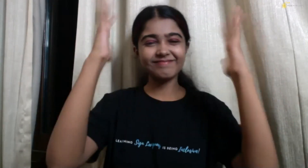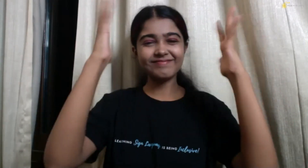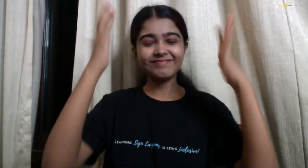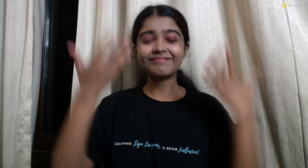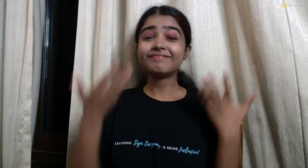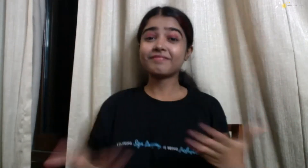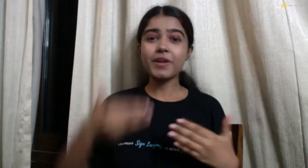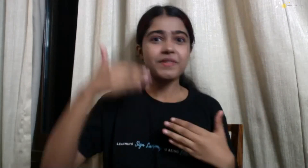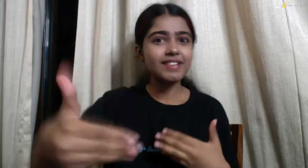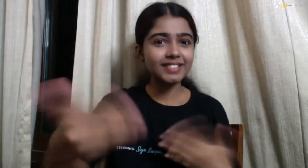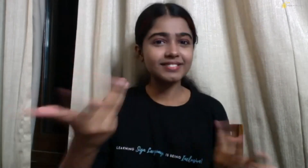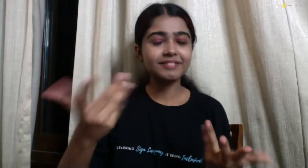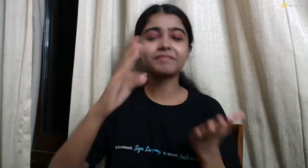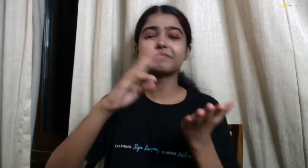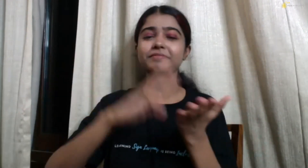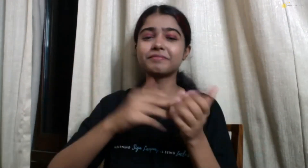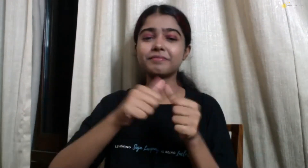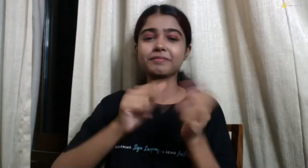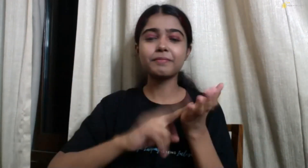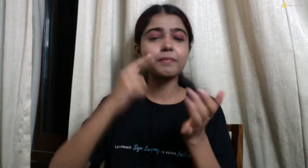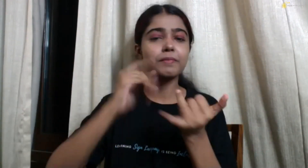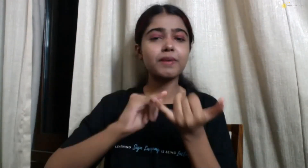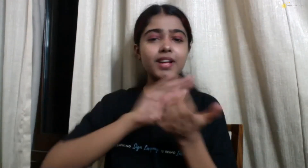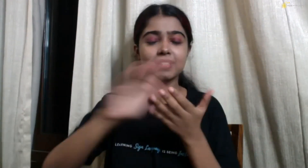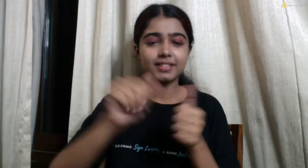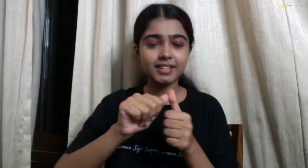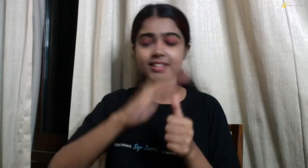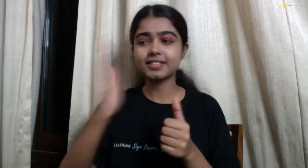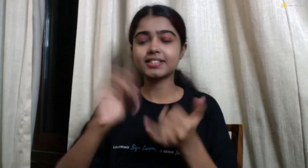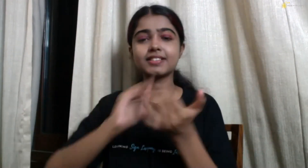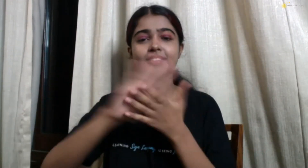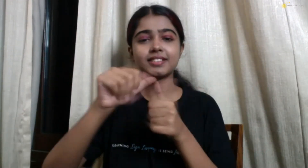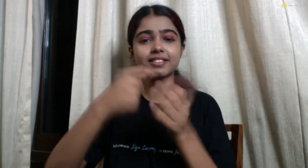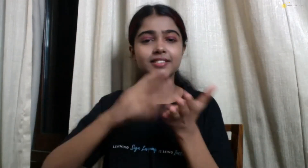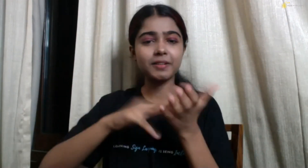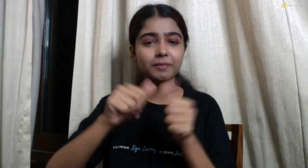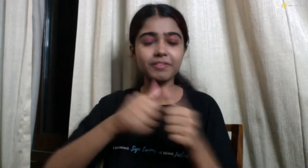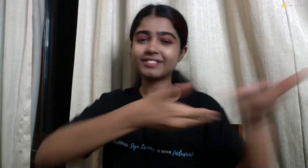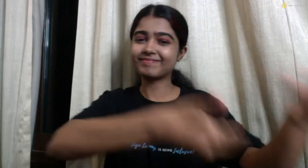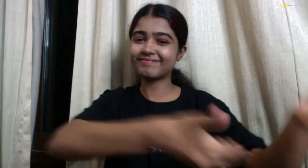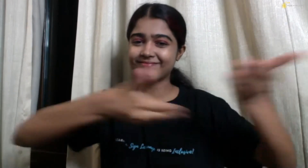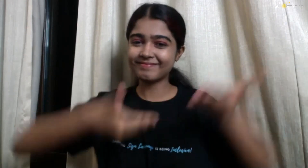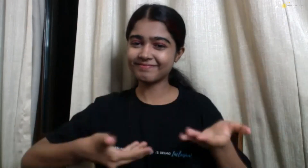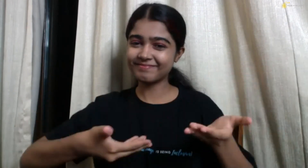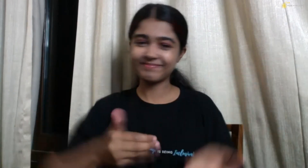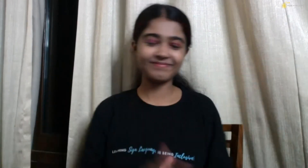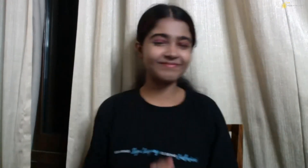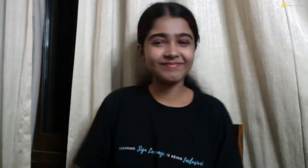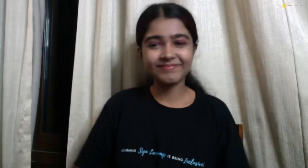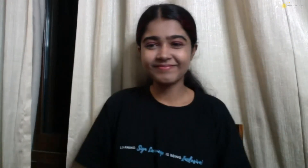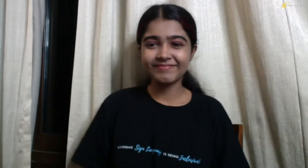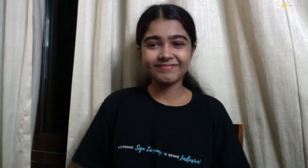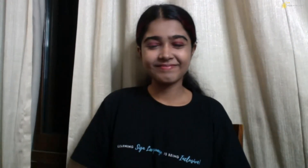You saw, right? He shared a nice story with us. So now we'll have Manisha Sharma.